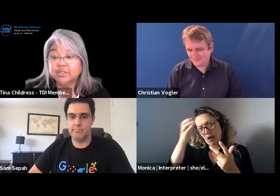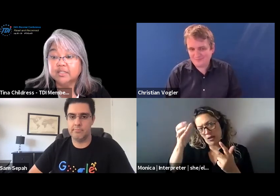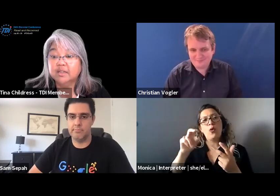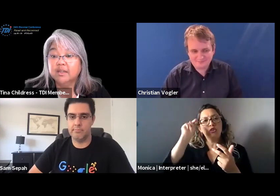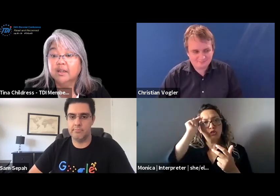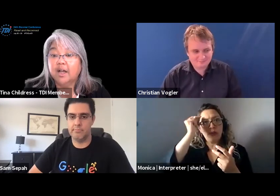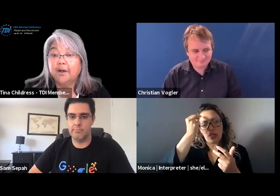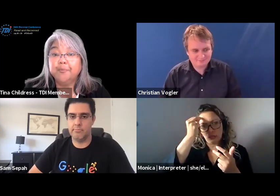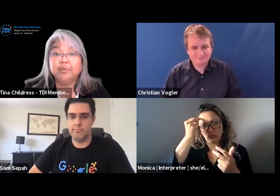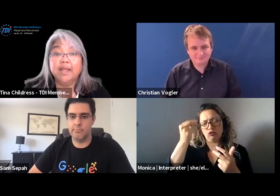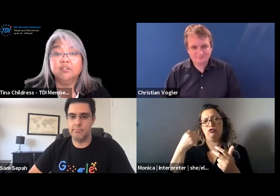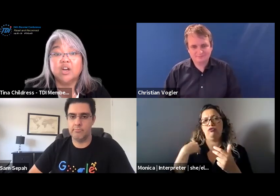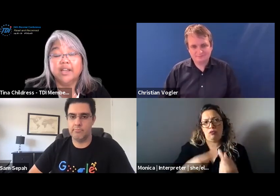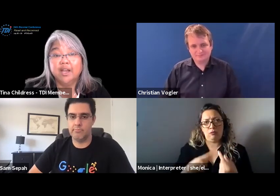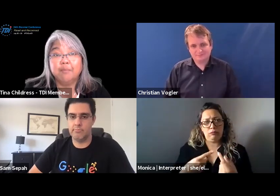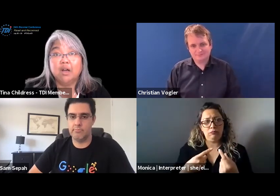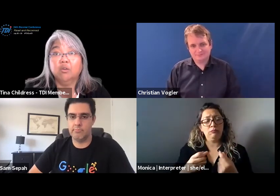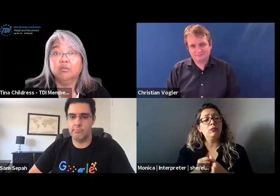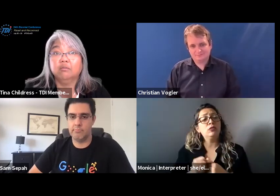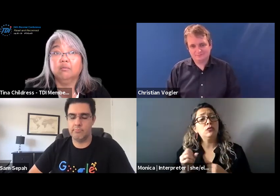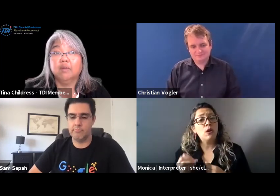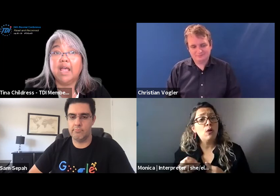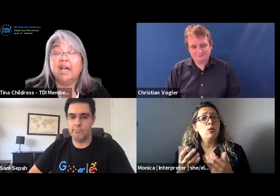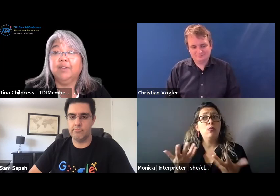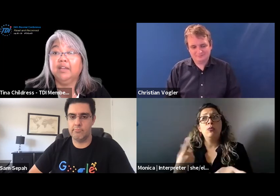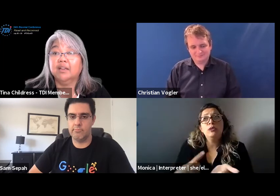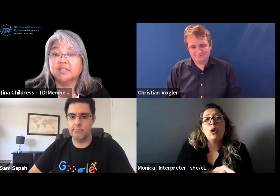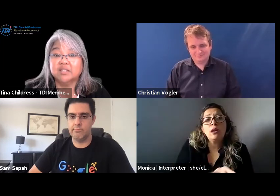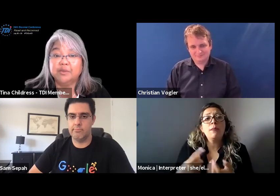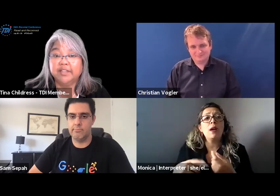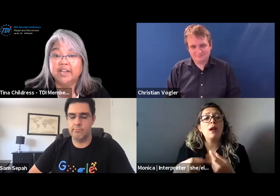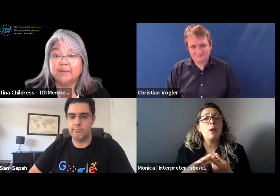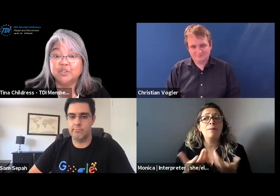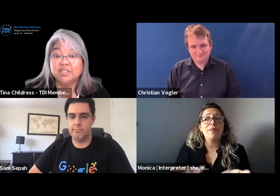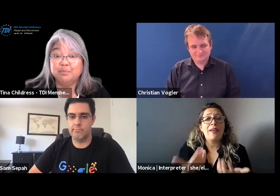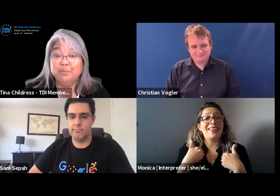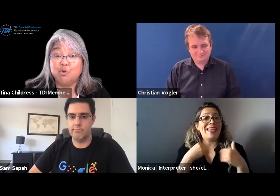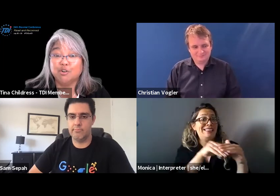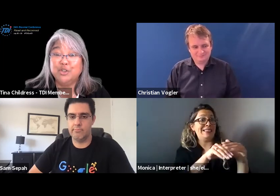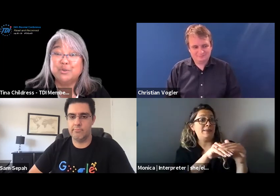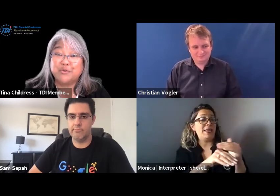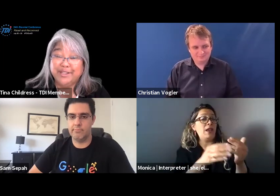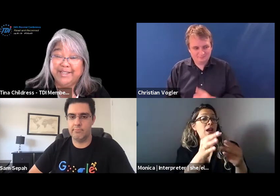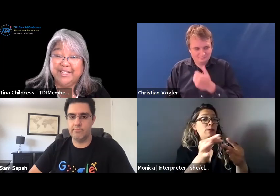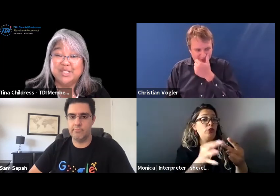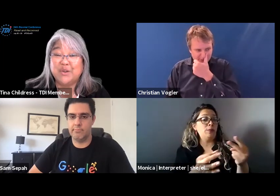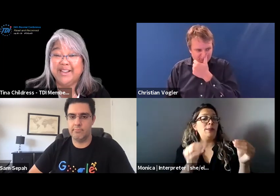issues, and talking about having accessibility options be more user friendly. So